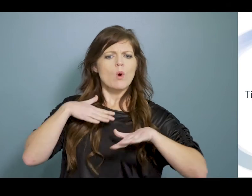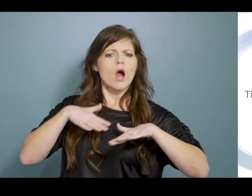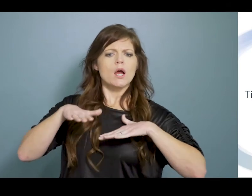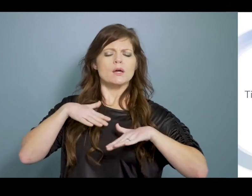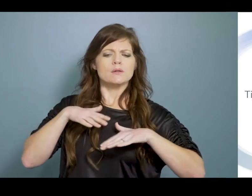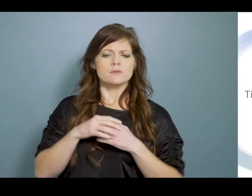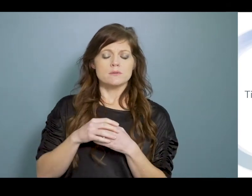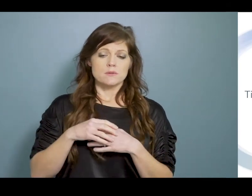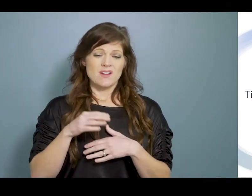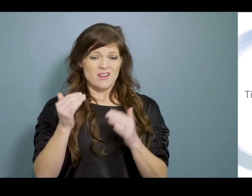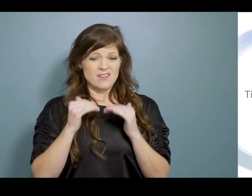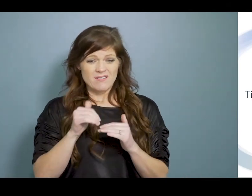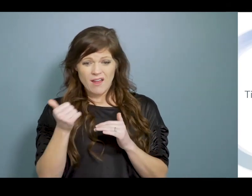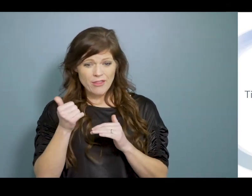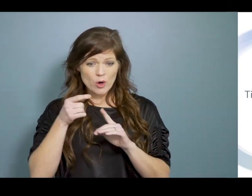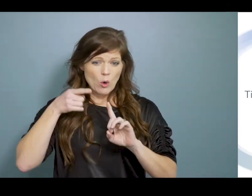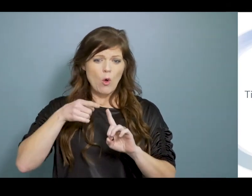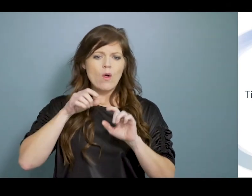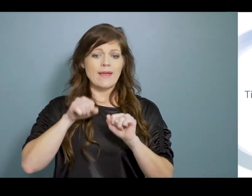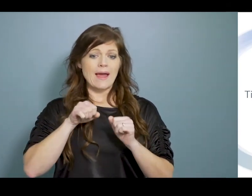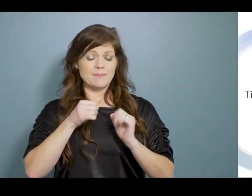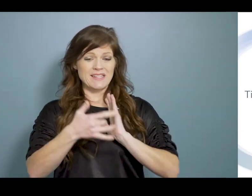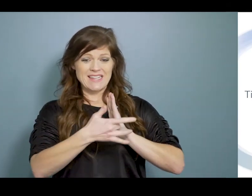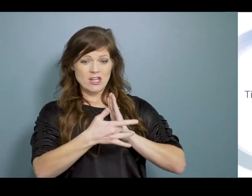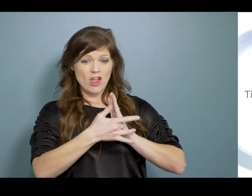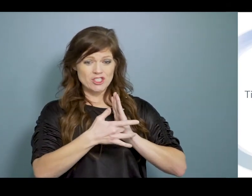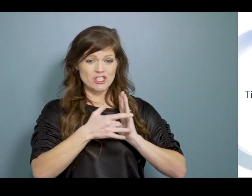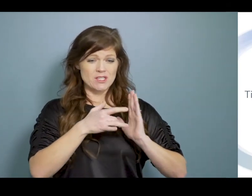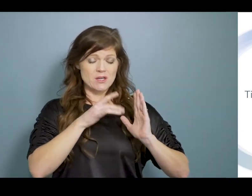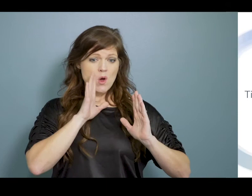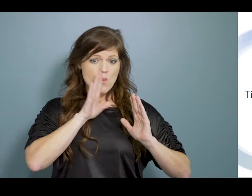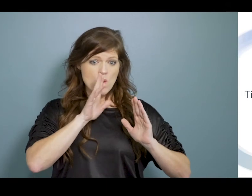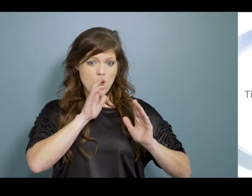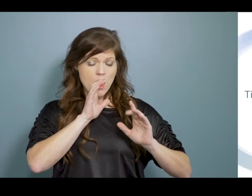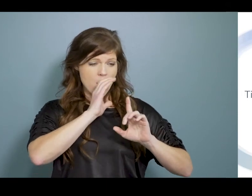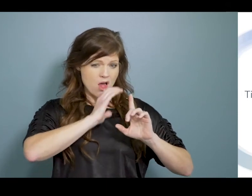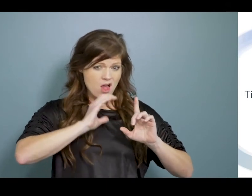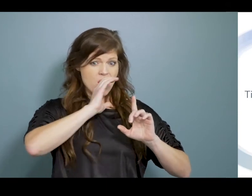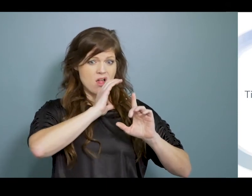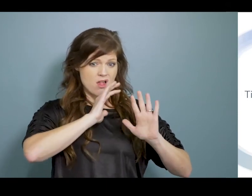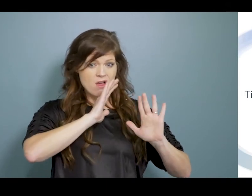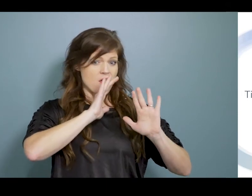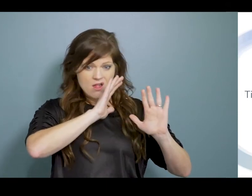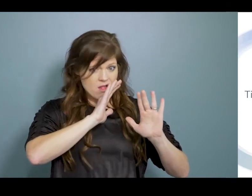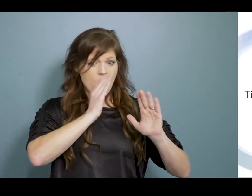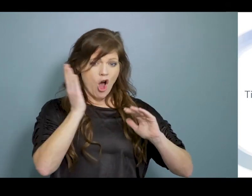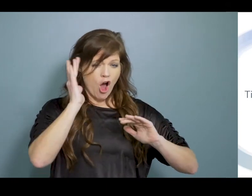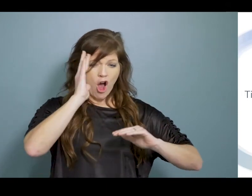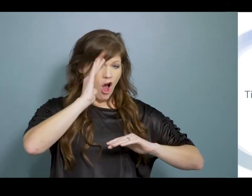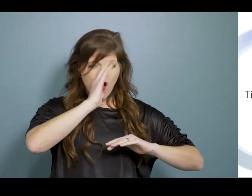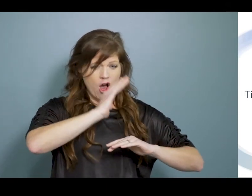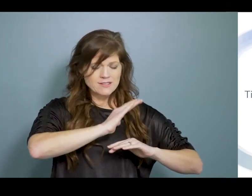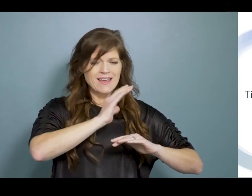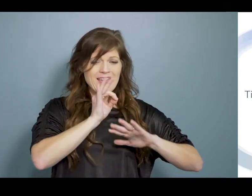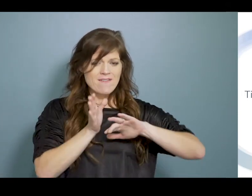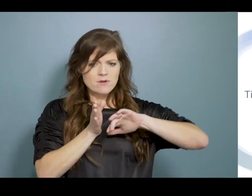from technology and news. I think I really can't state the importance of that enough. Maybe